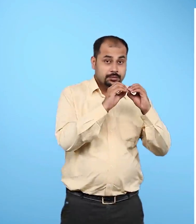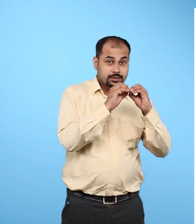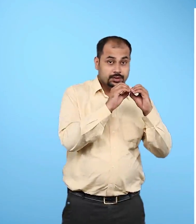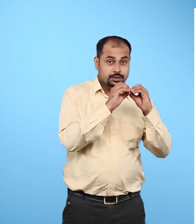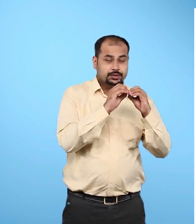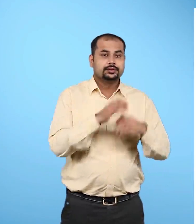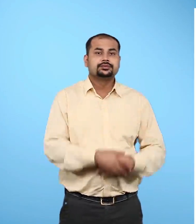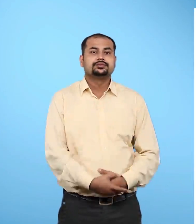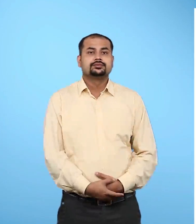B.